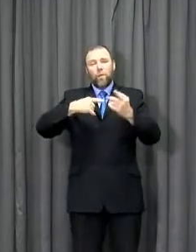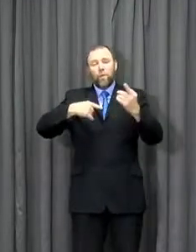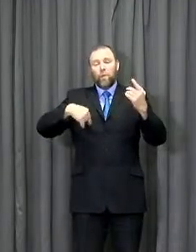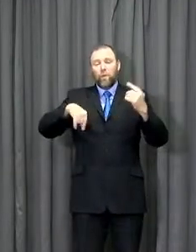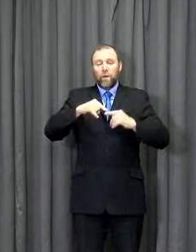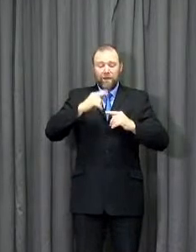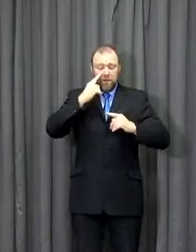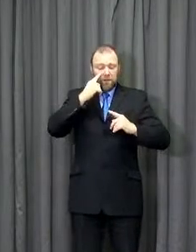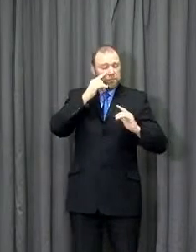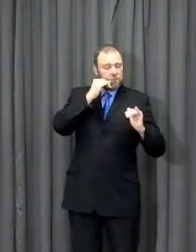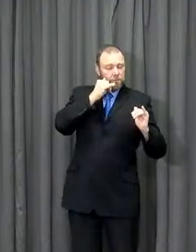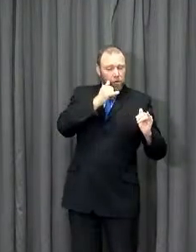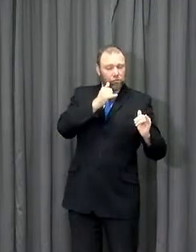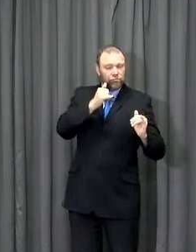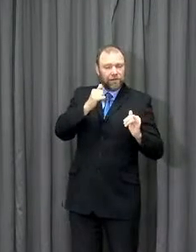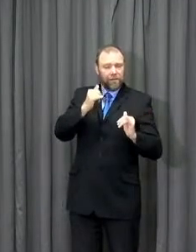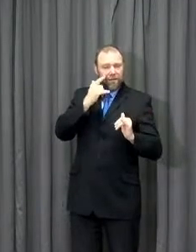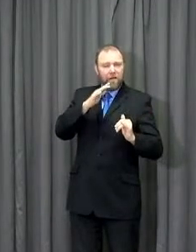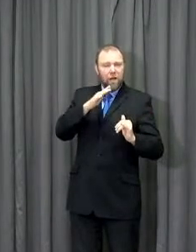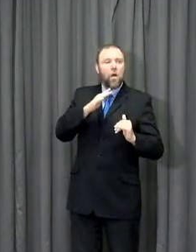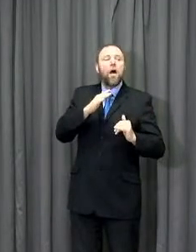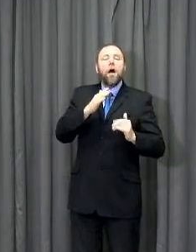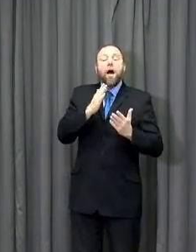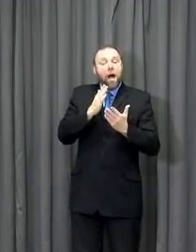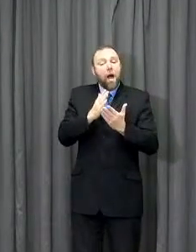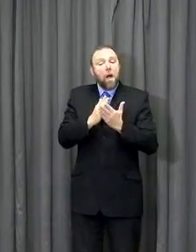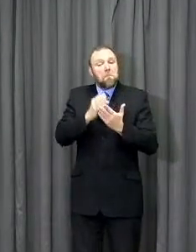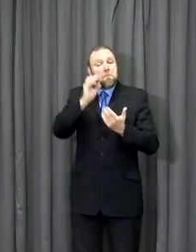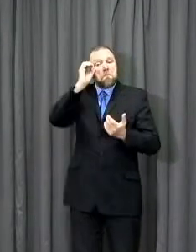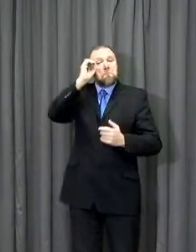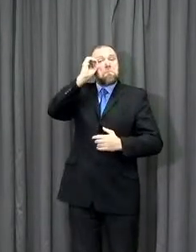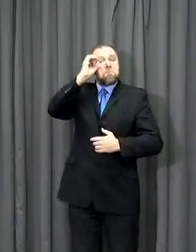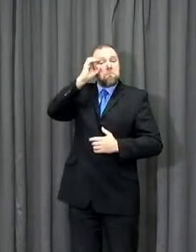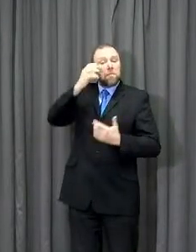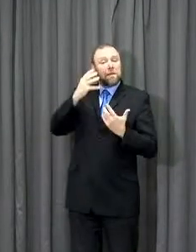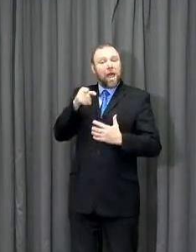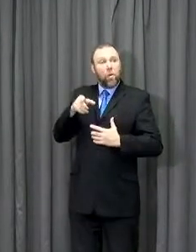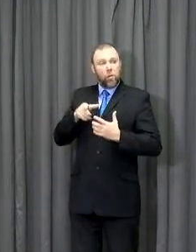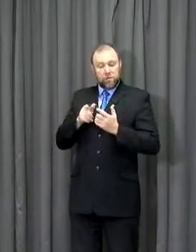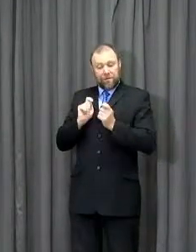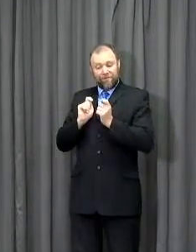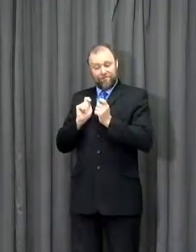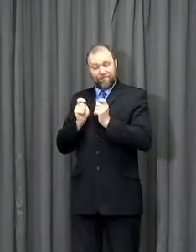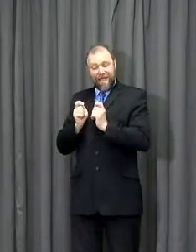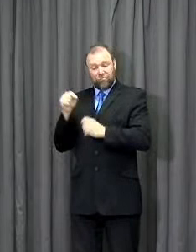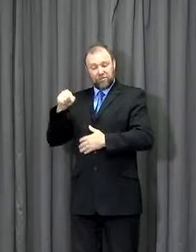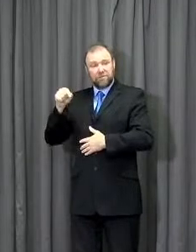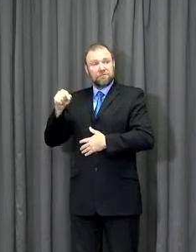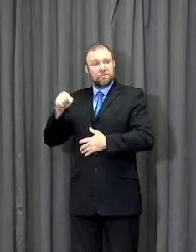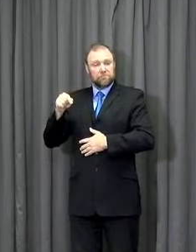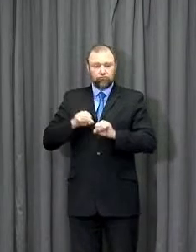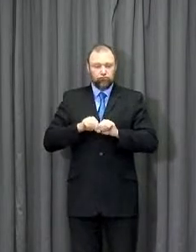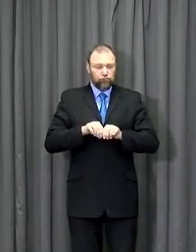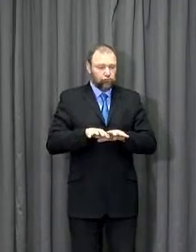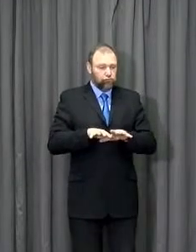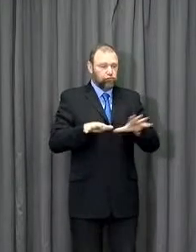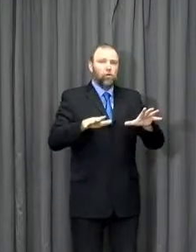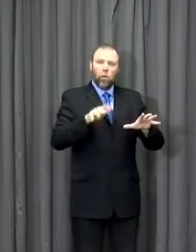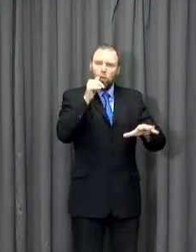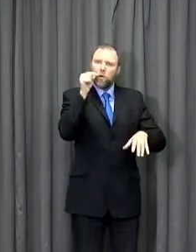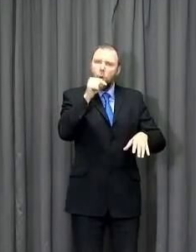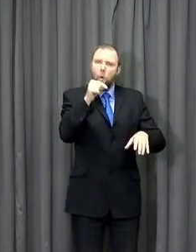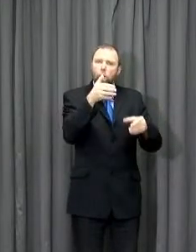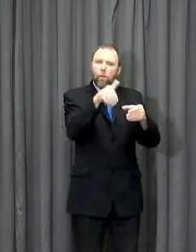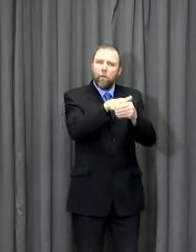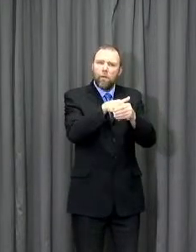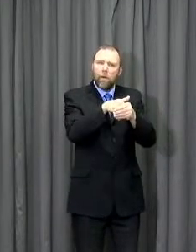got a very good handle on the variant that's dominating in Wales at the moment, and we're looking at the dynamics of